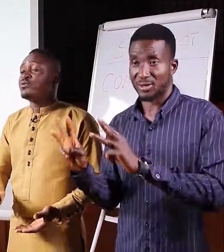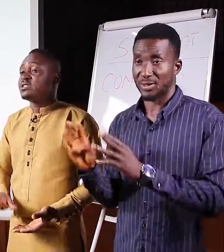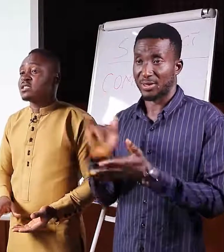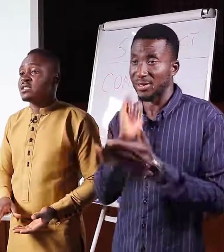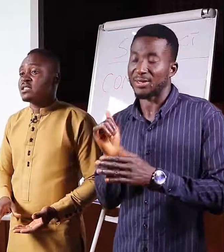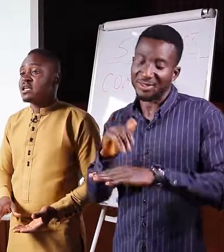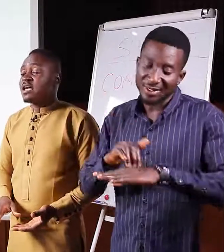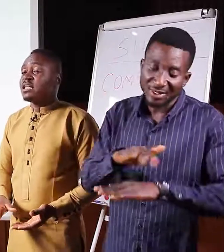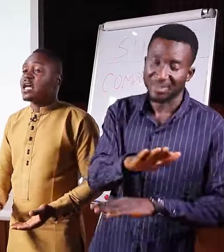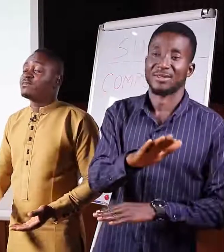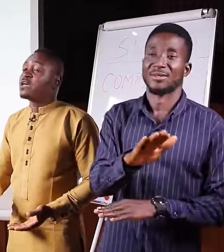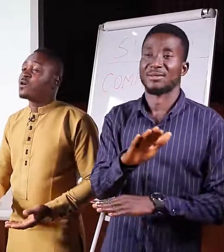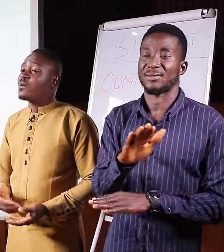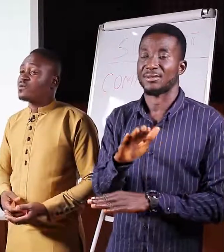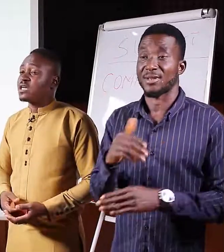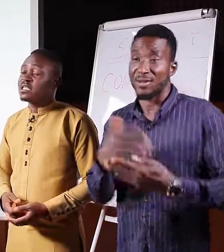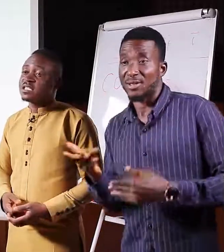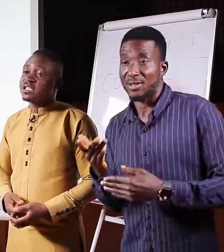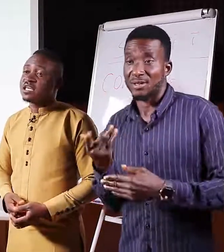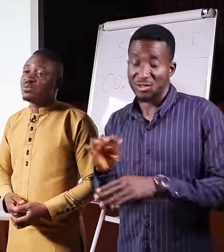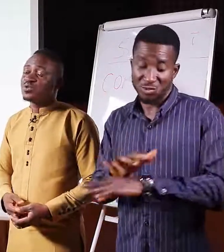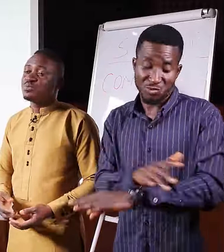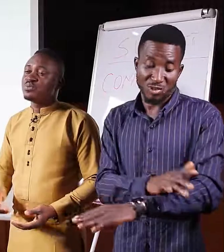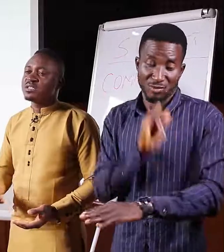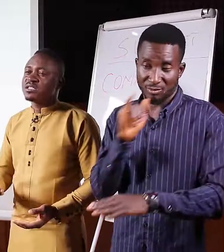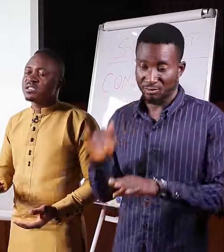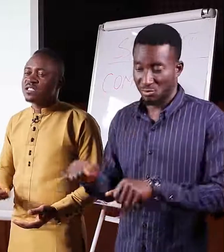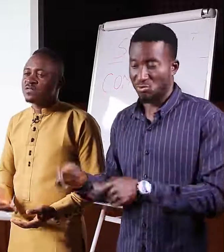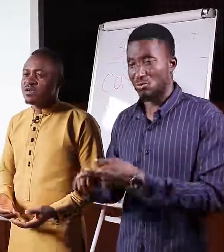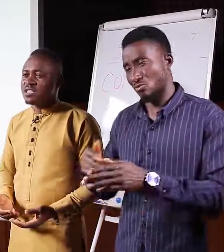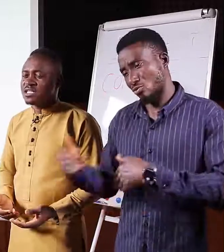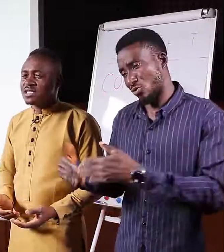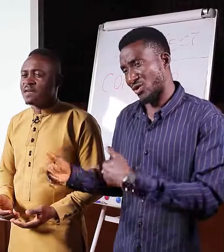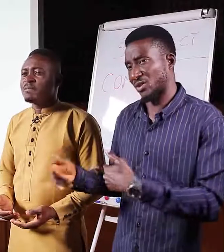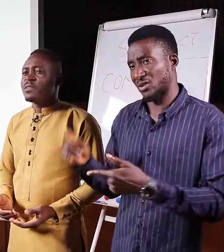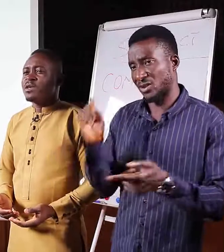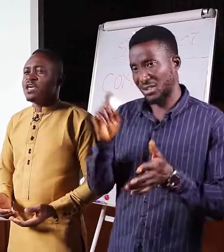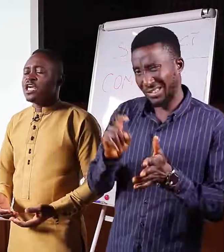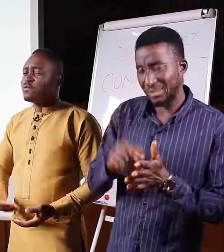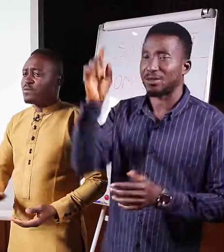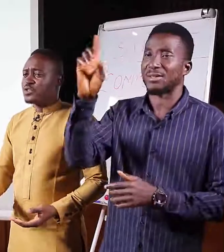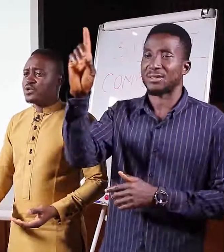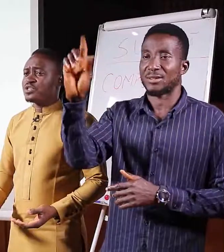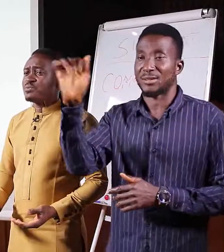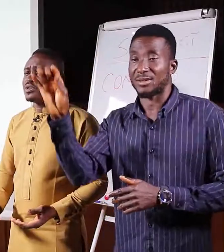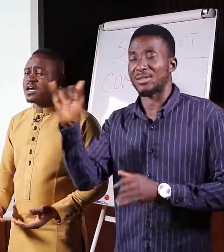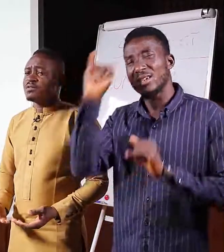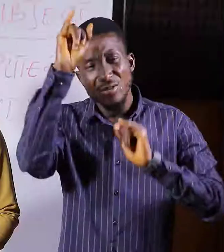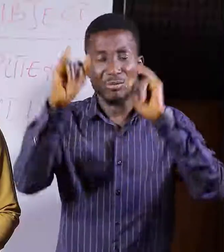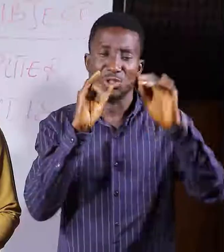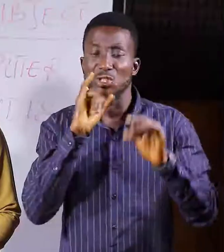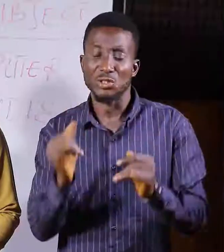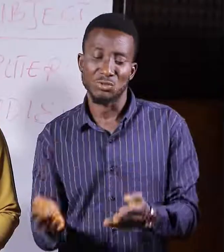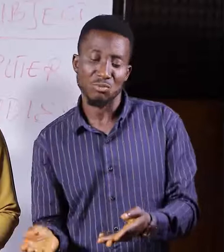for processing. Then after the computer is able to process this very data, information is brought